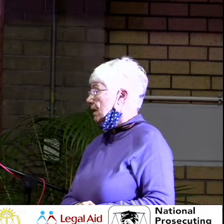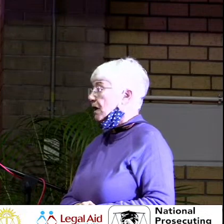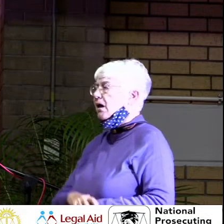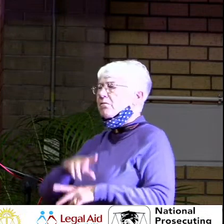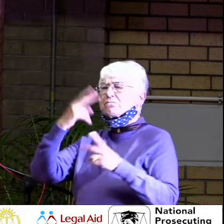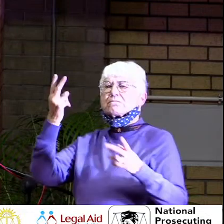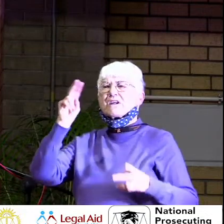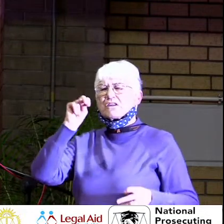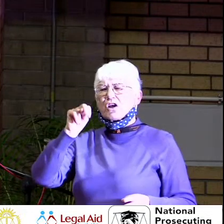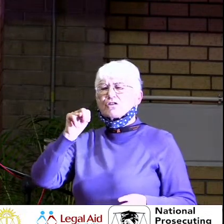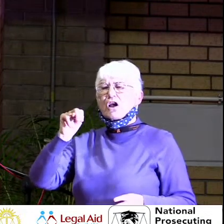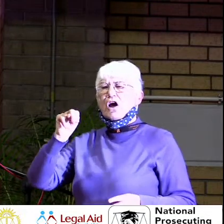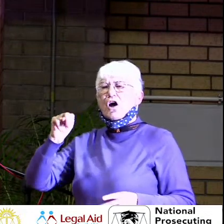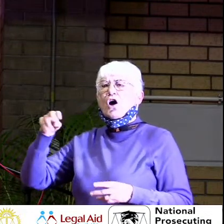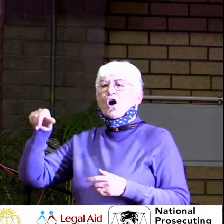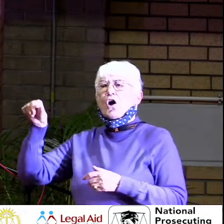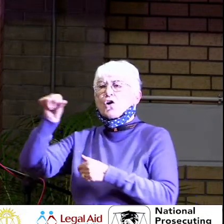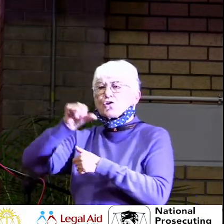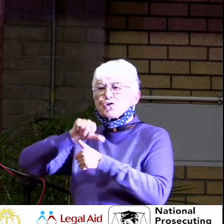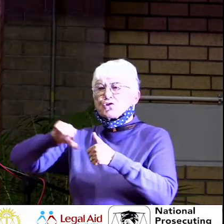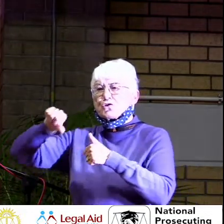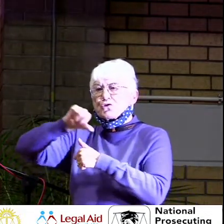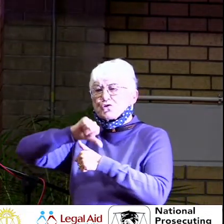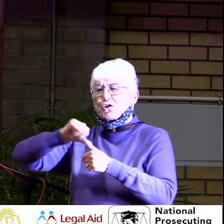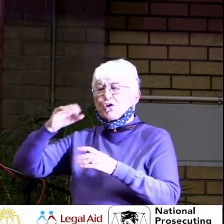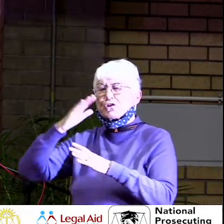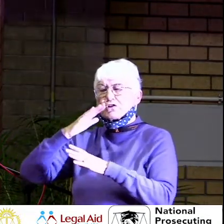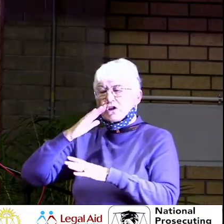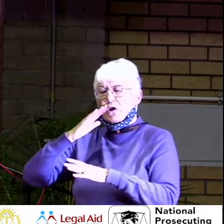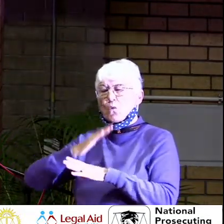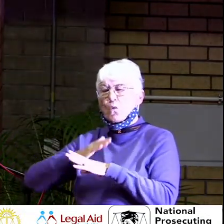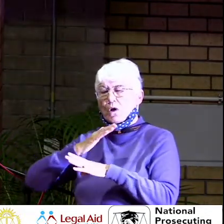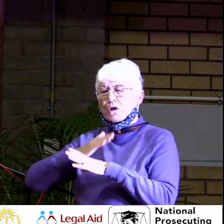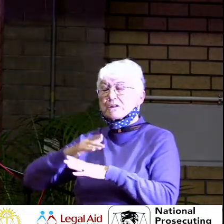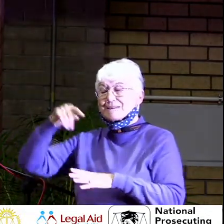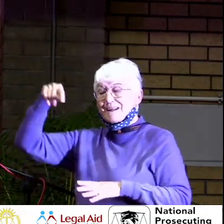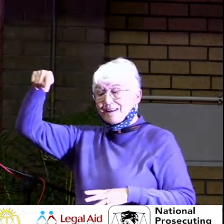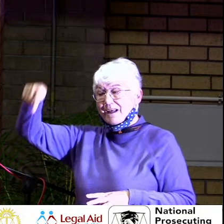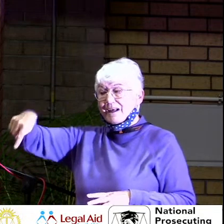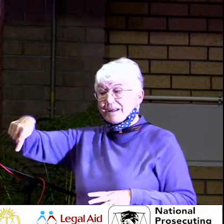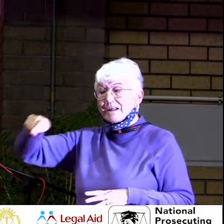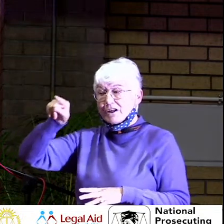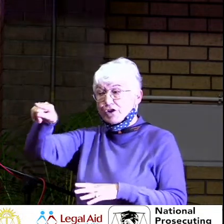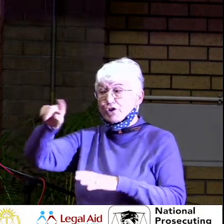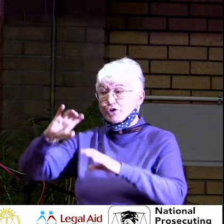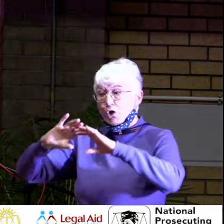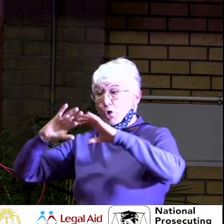need social services, they are in the community, and you will see them if